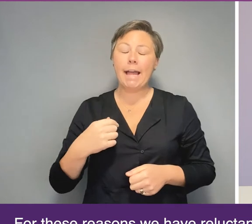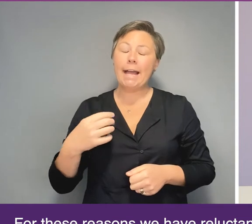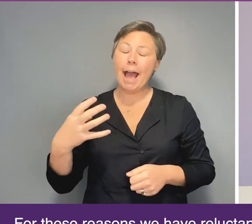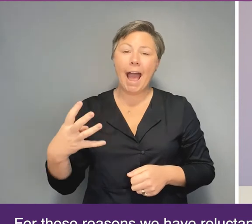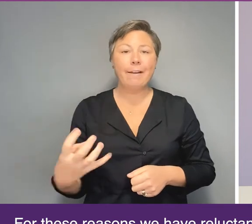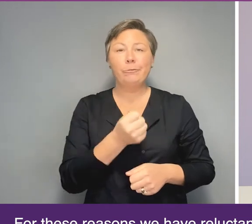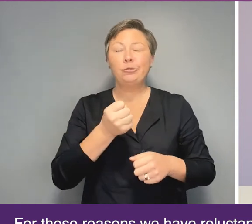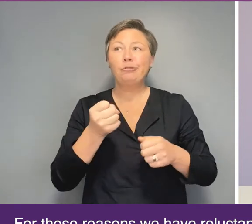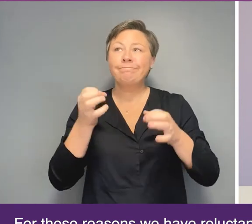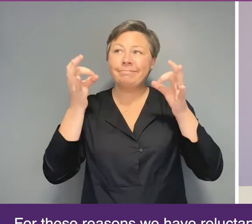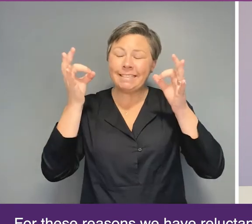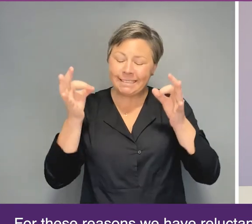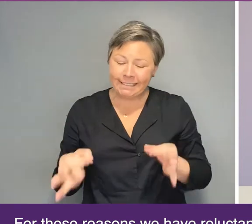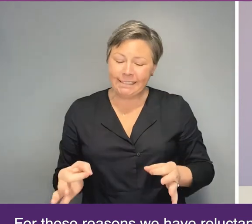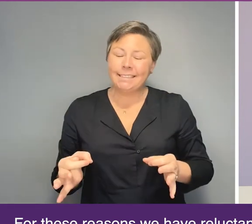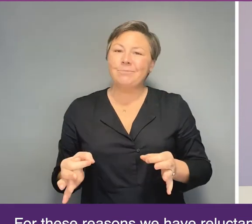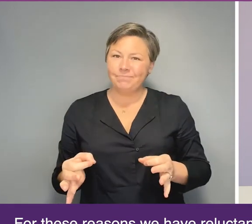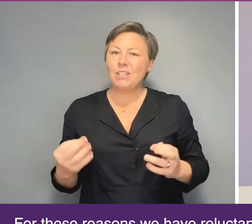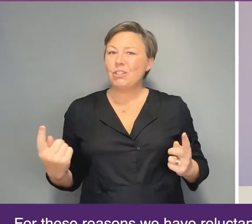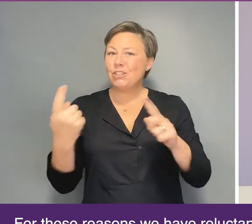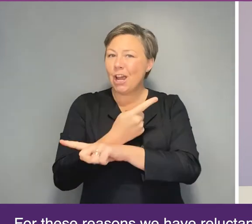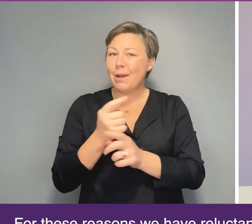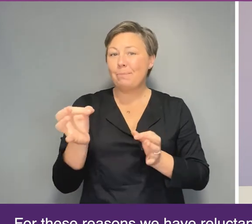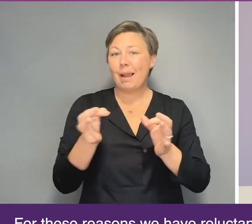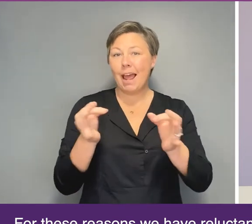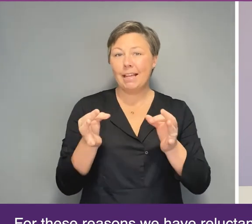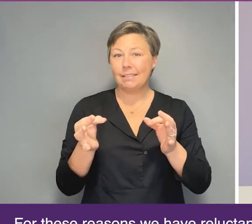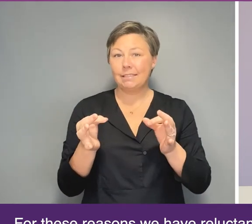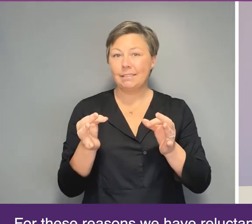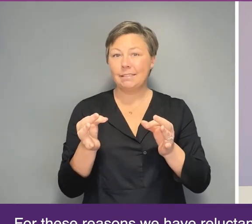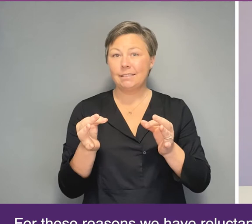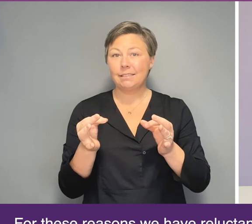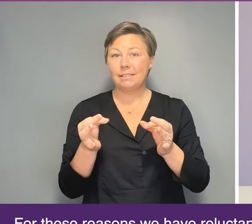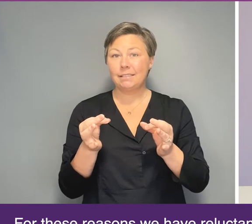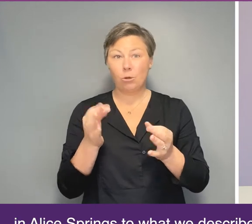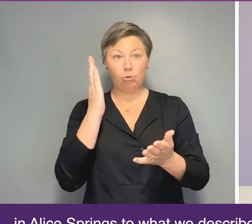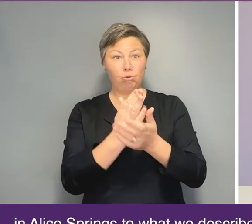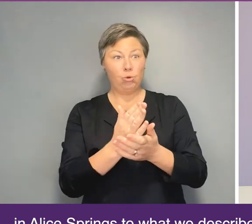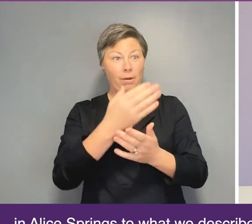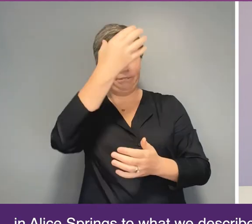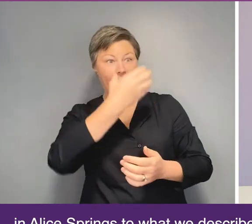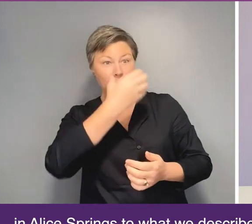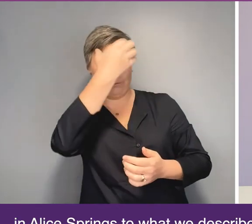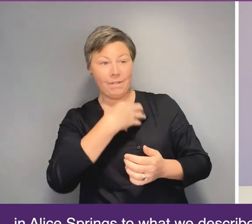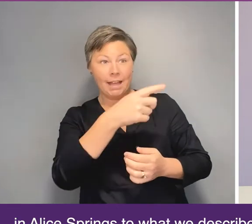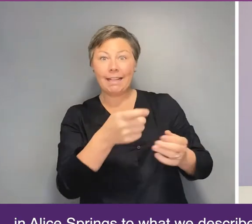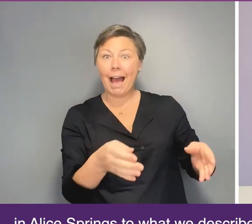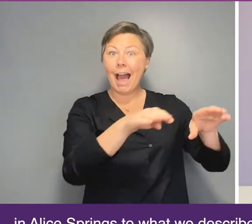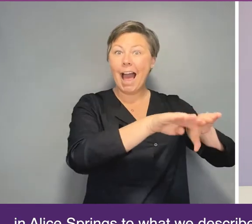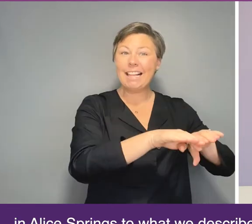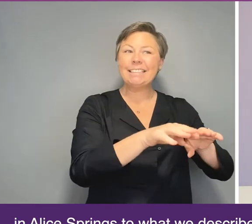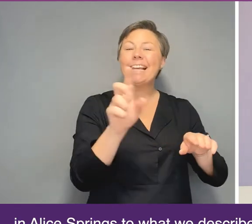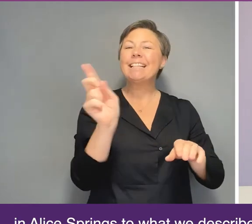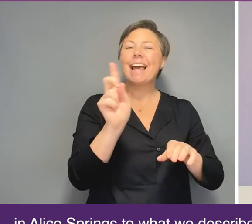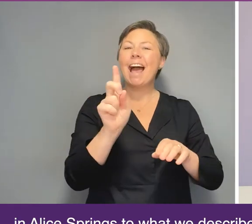the very hard decision to change the hearing from one that will be held in person in Alice Springs to what